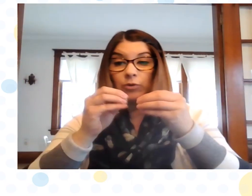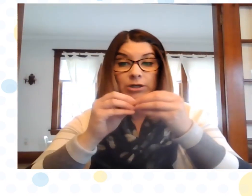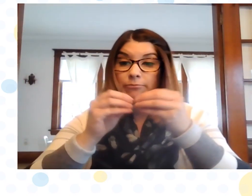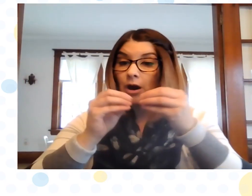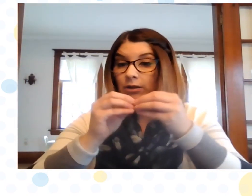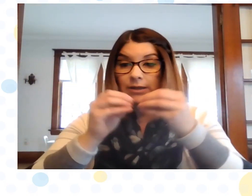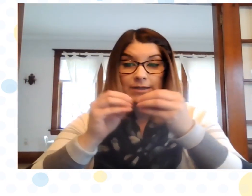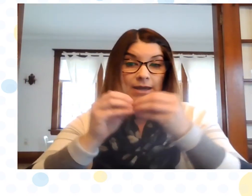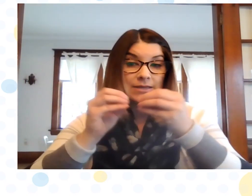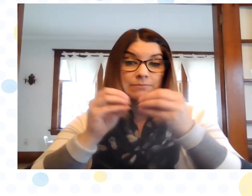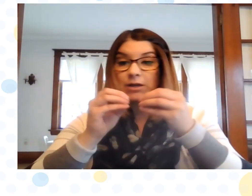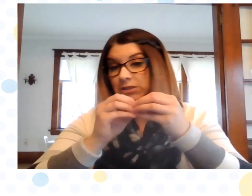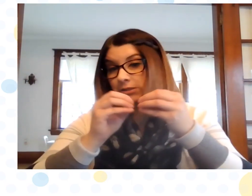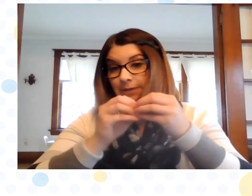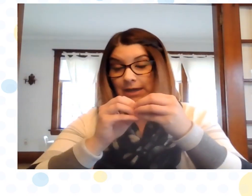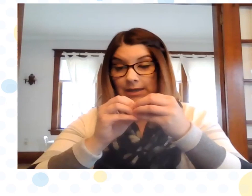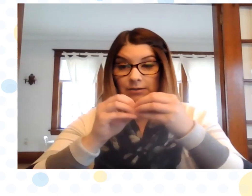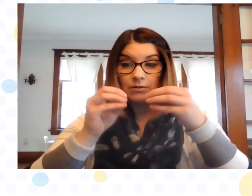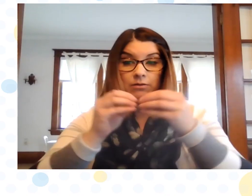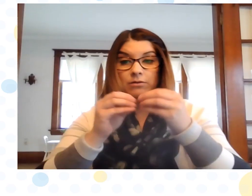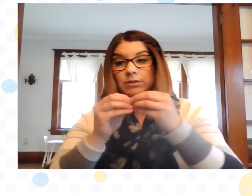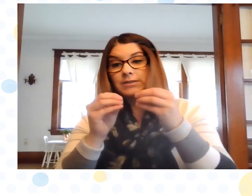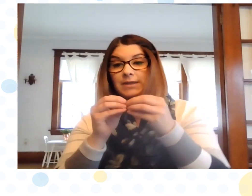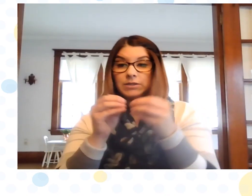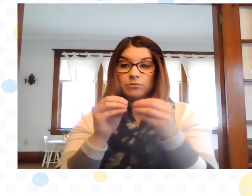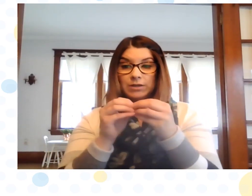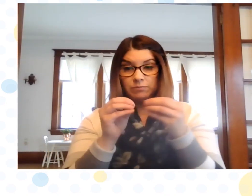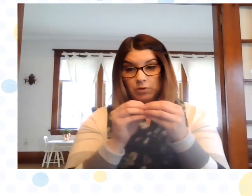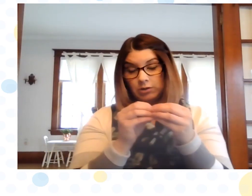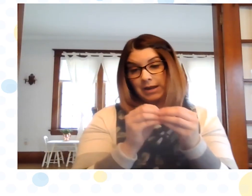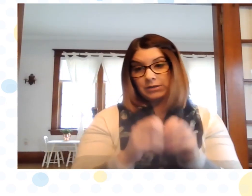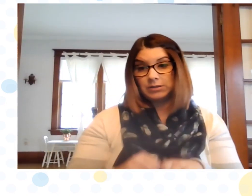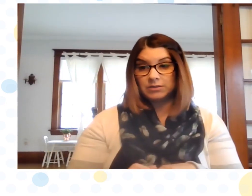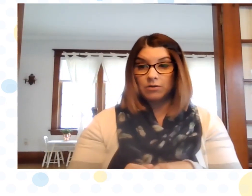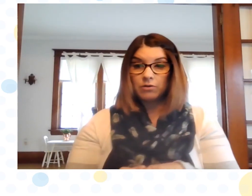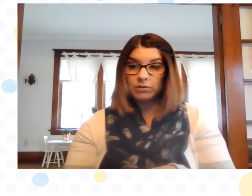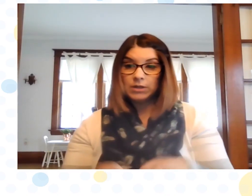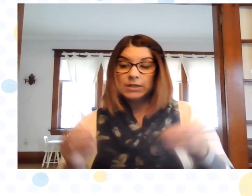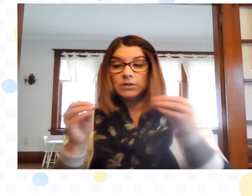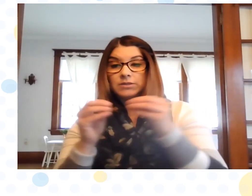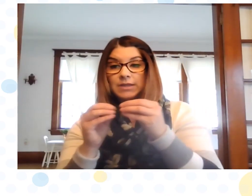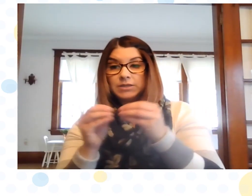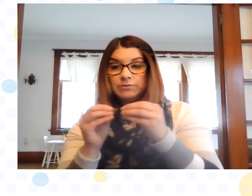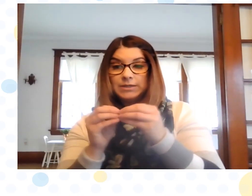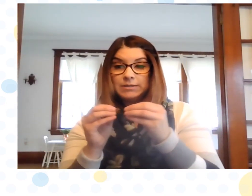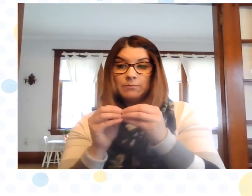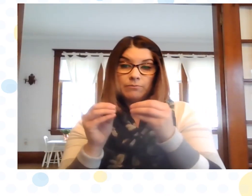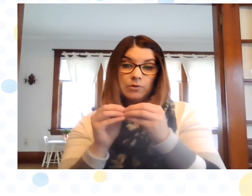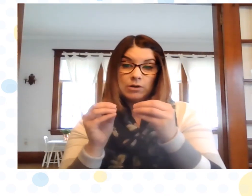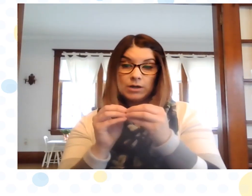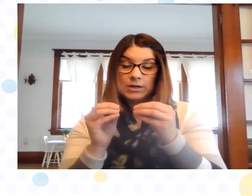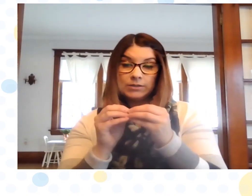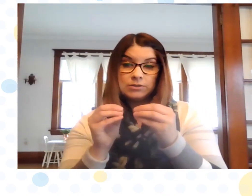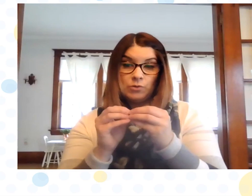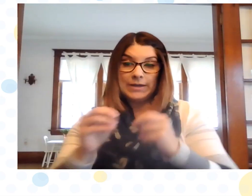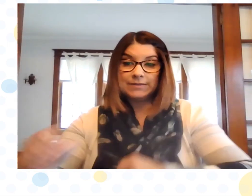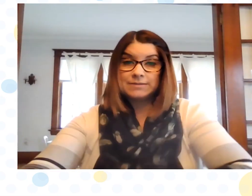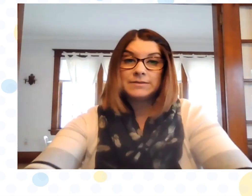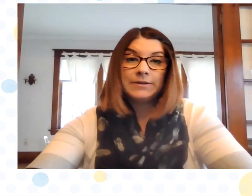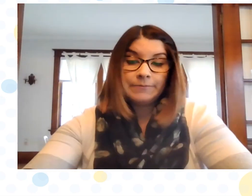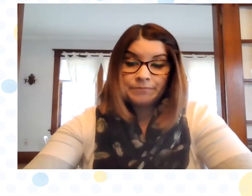going to model it as much as we can. Oh, looks like you want more crackers. Oh, looks like you need more